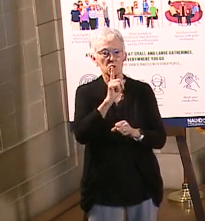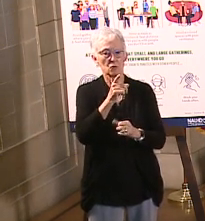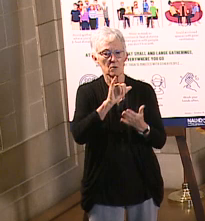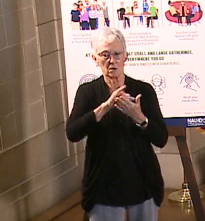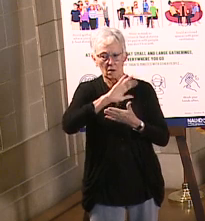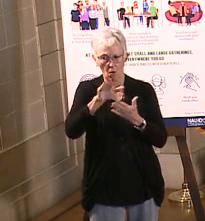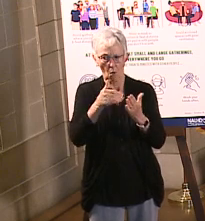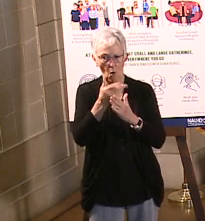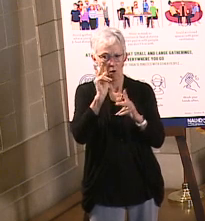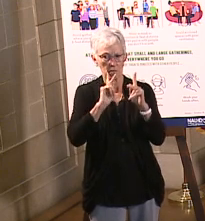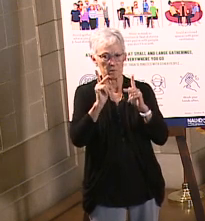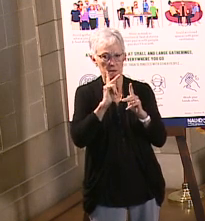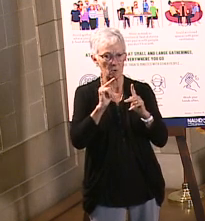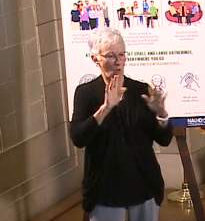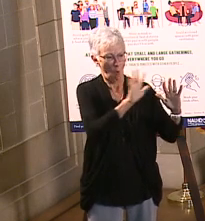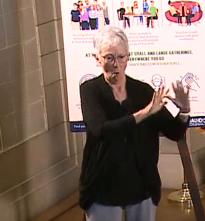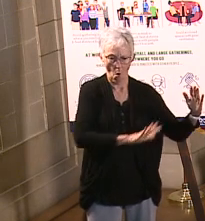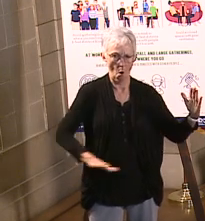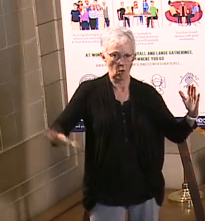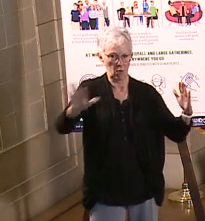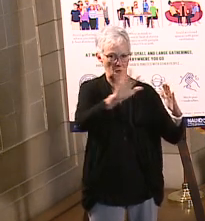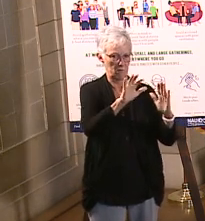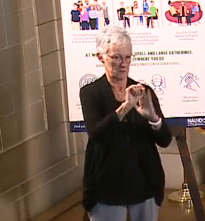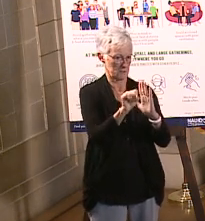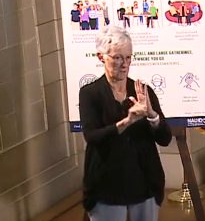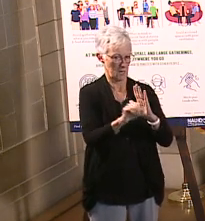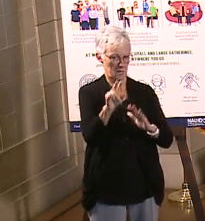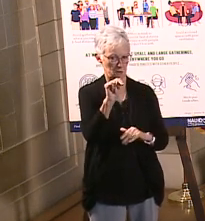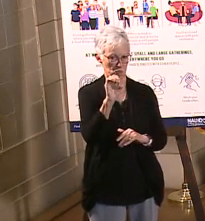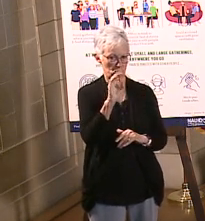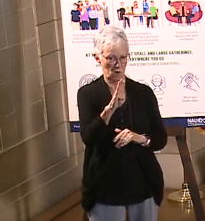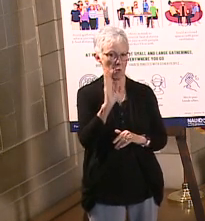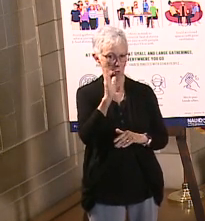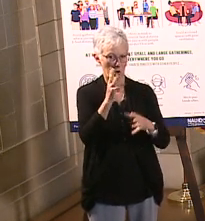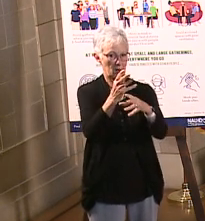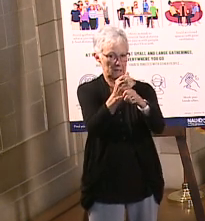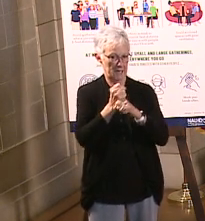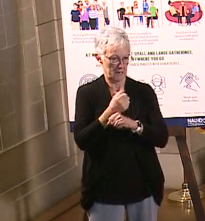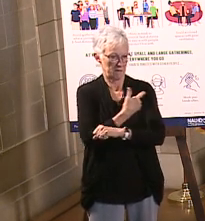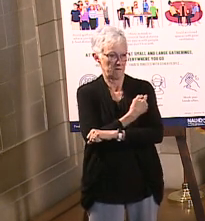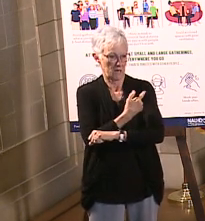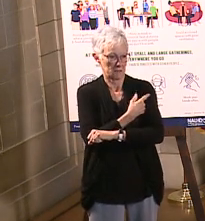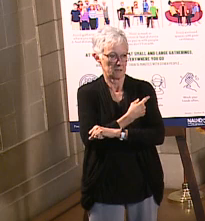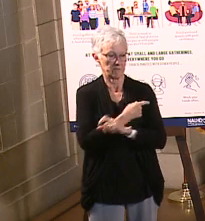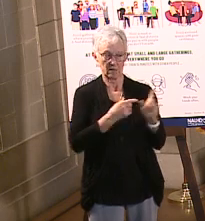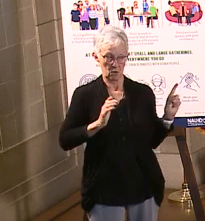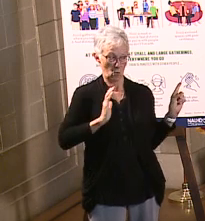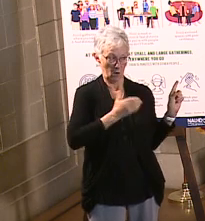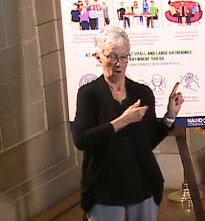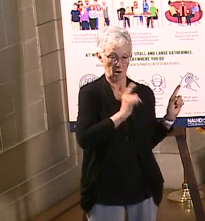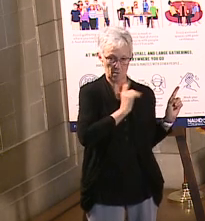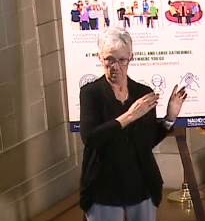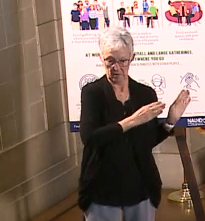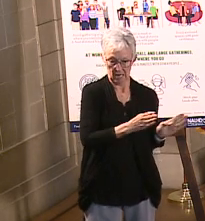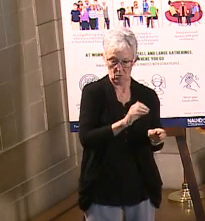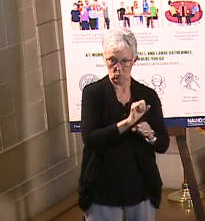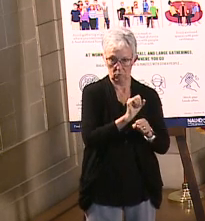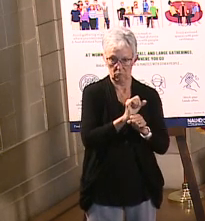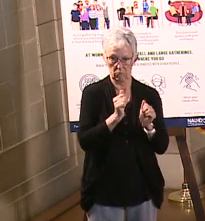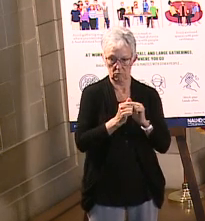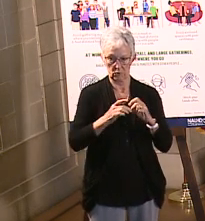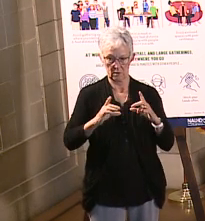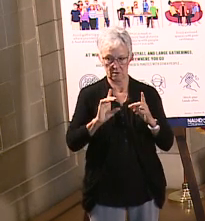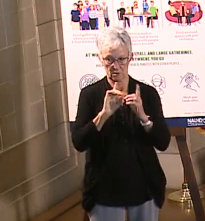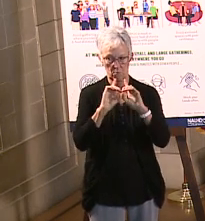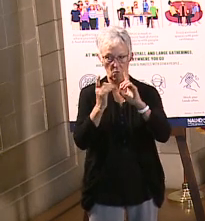border to border with regard to the vaccine? And so that's part of what our plan is, working with the Department of Health and Human Services and all of our providers, is